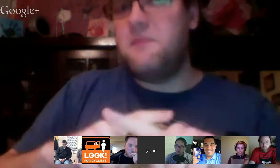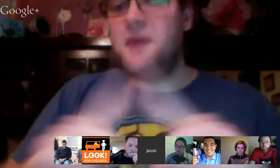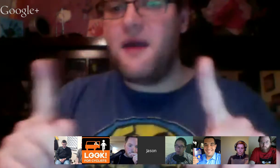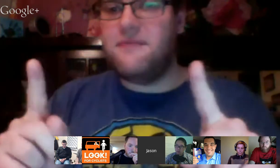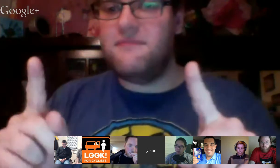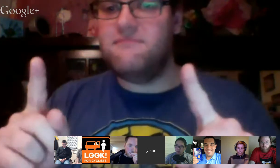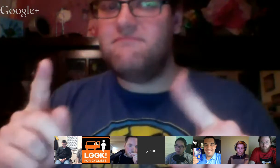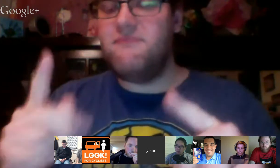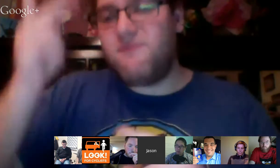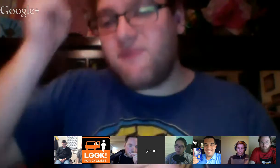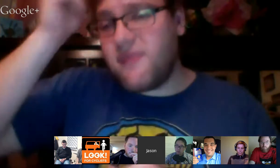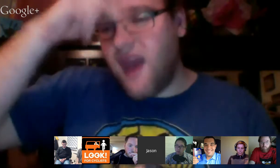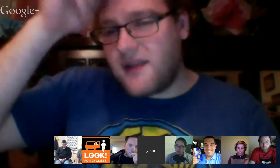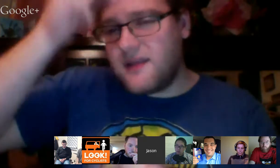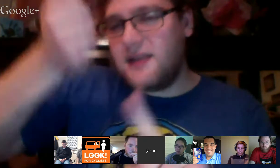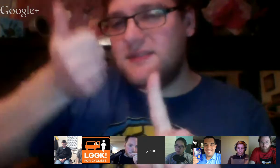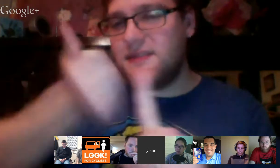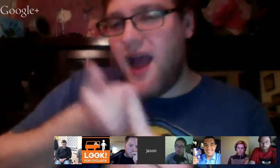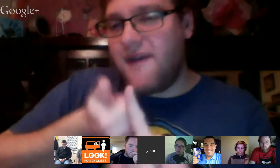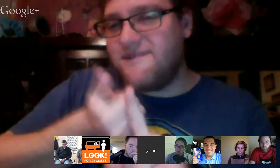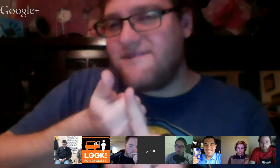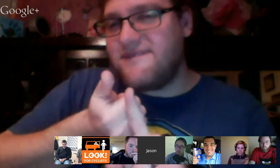can see, yes, but